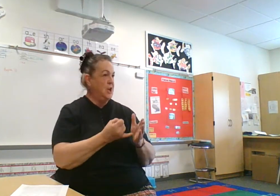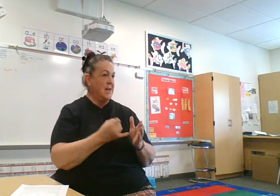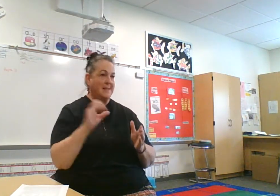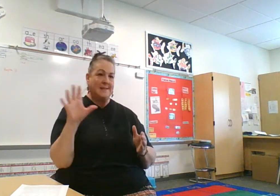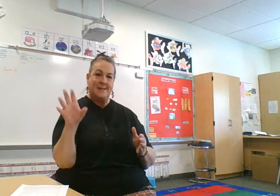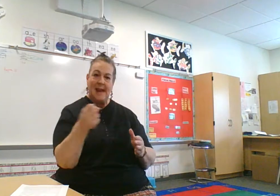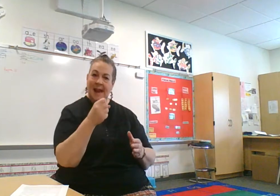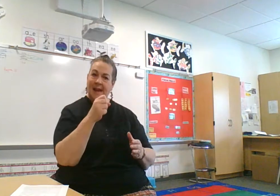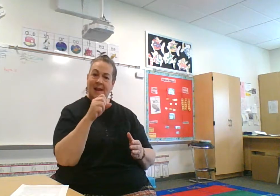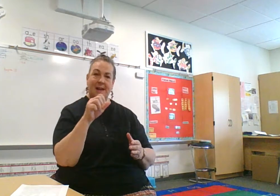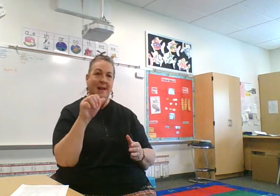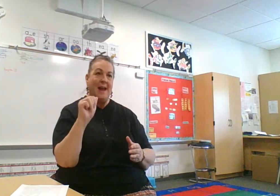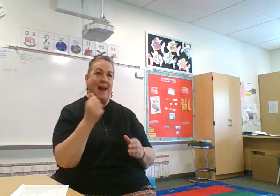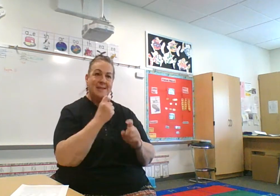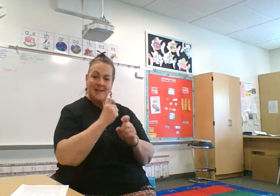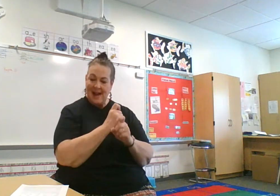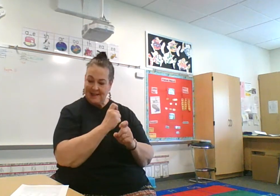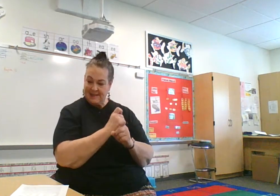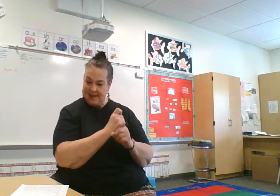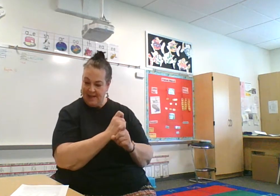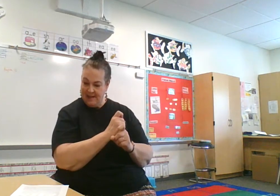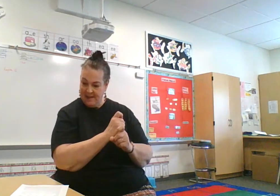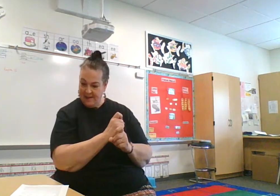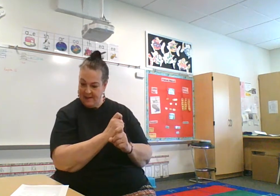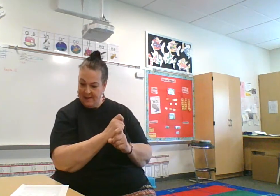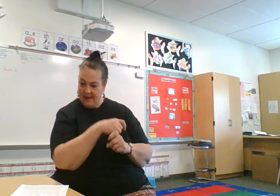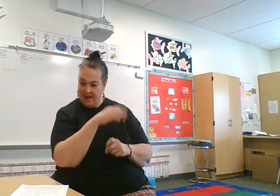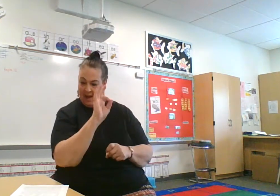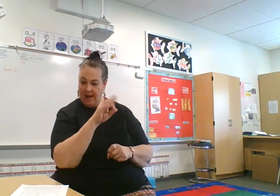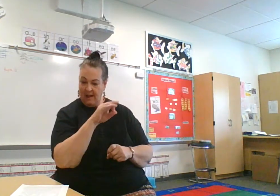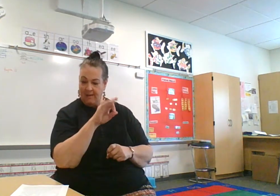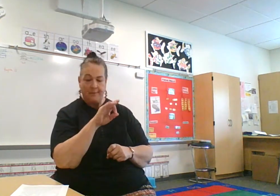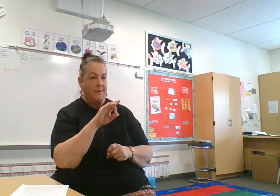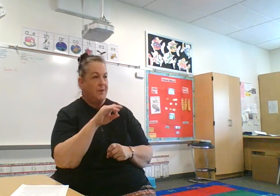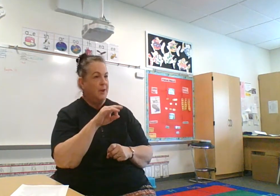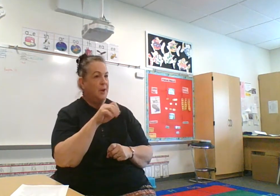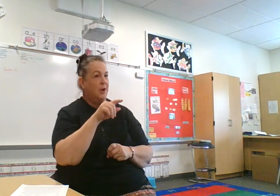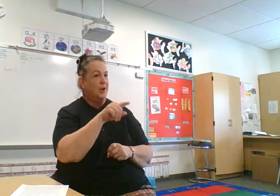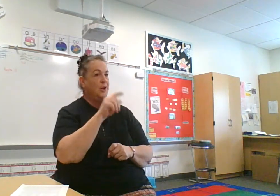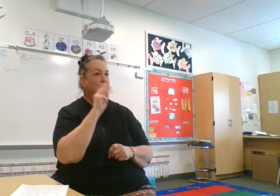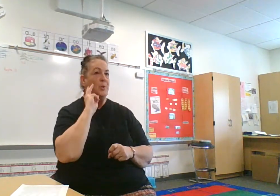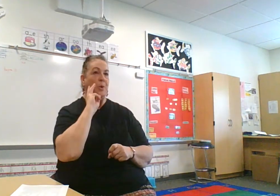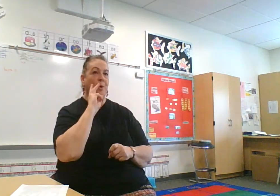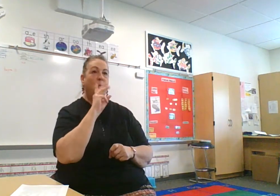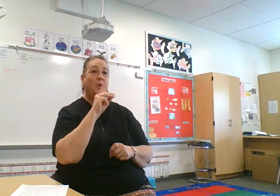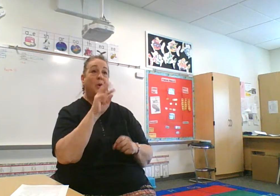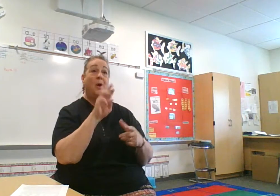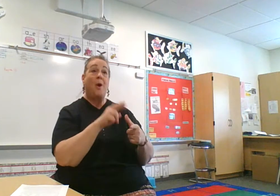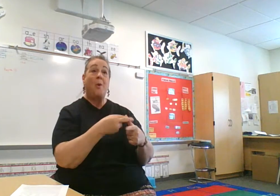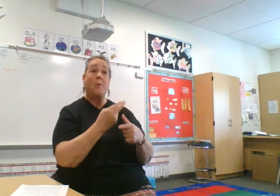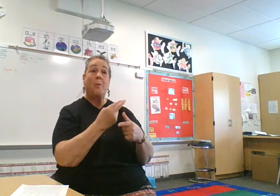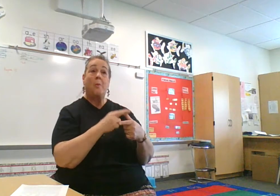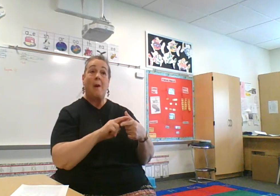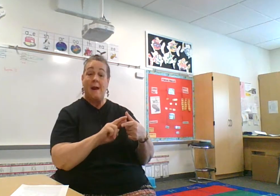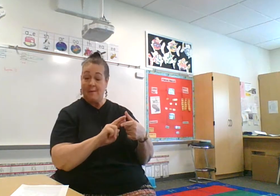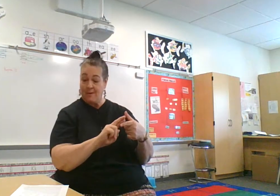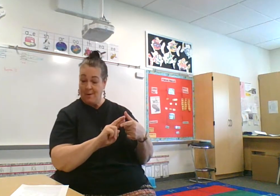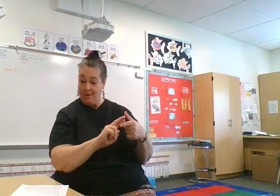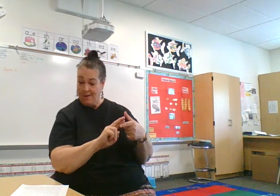Just take a taxi if you would rather.